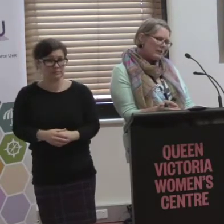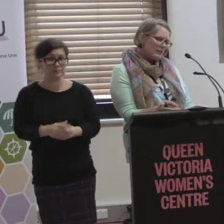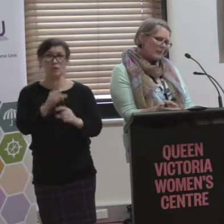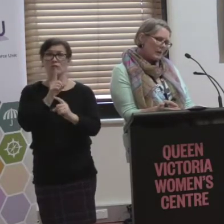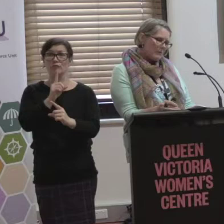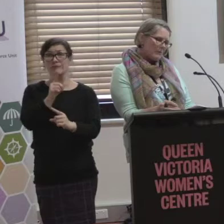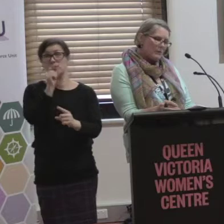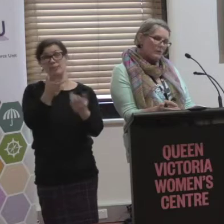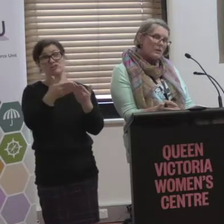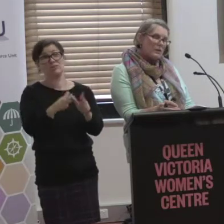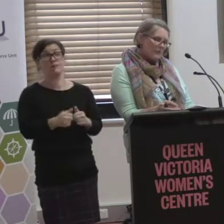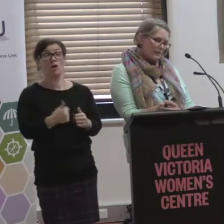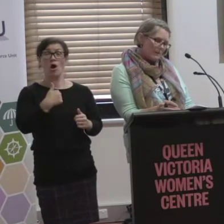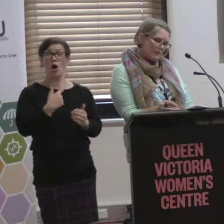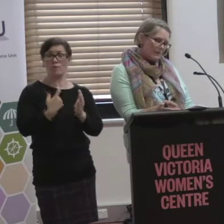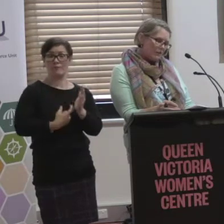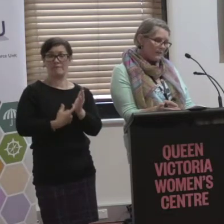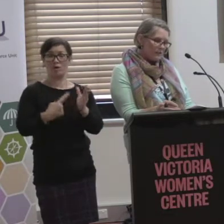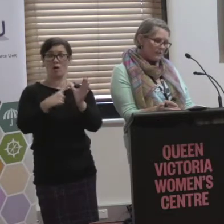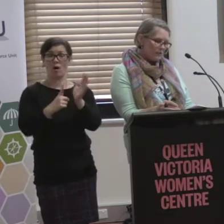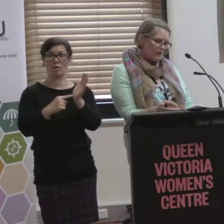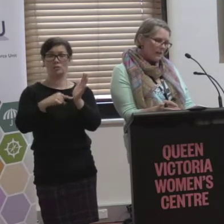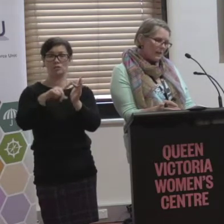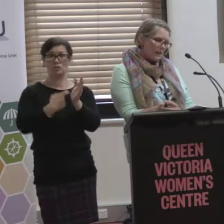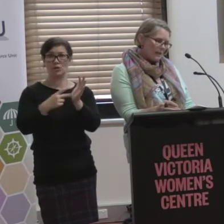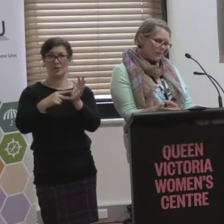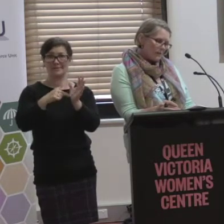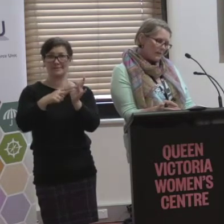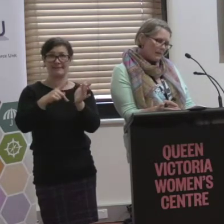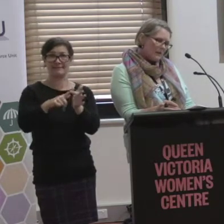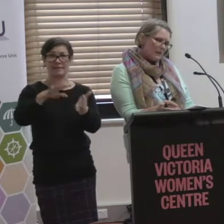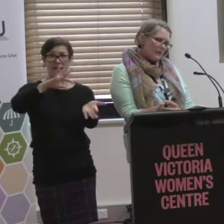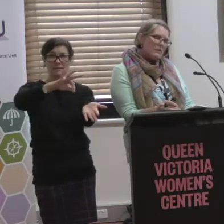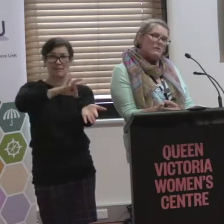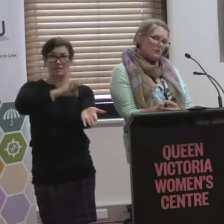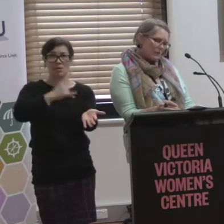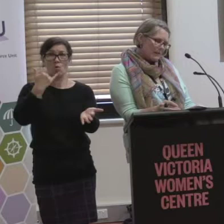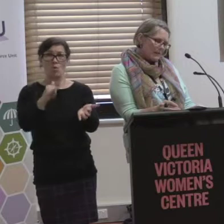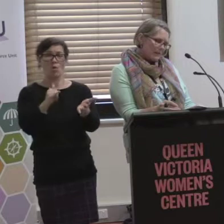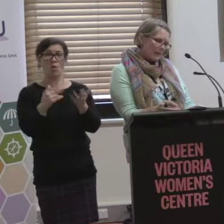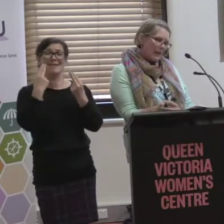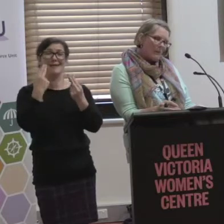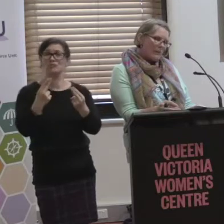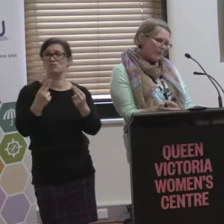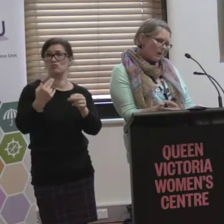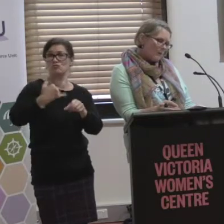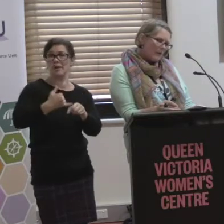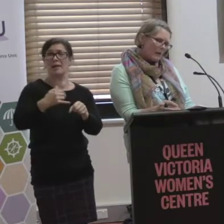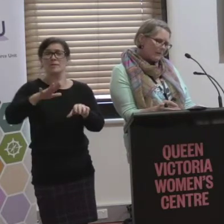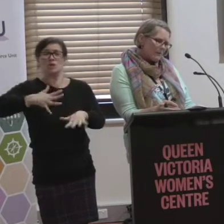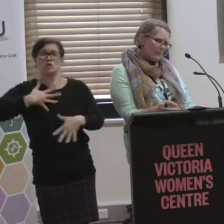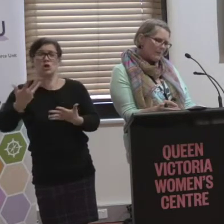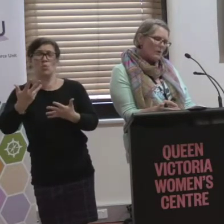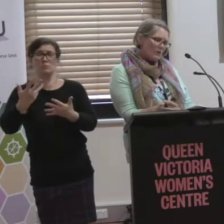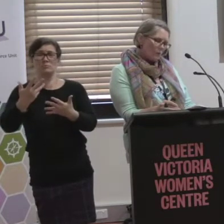in general, I prefer alternative therapies such as acupuncture and naturopathy to conventional medicine. However, I am